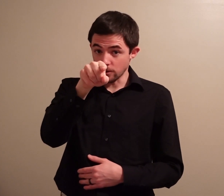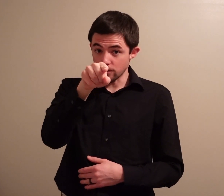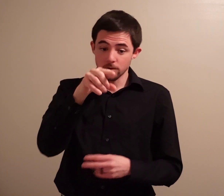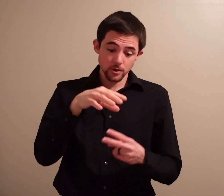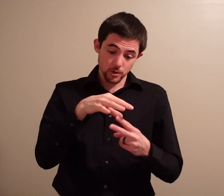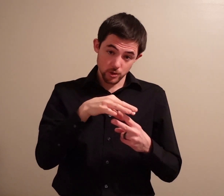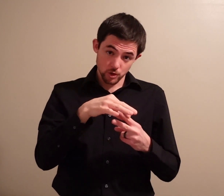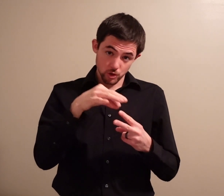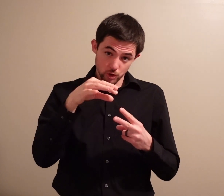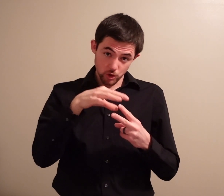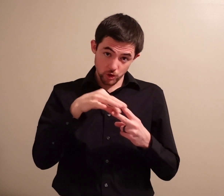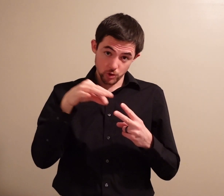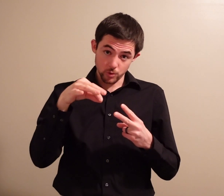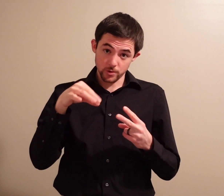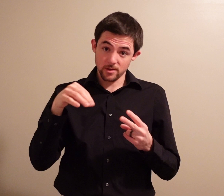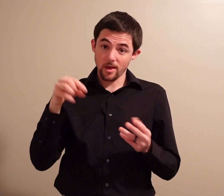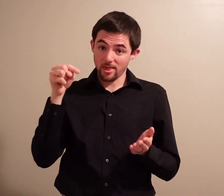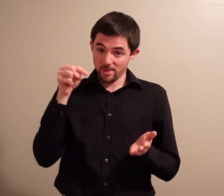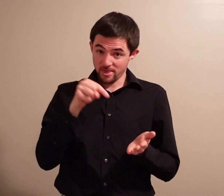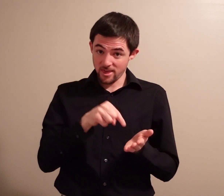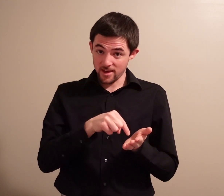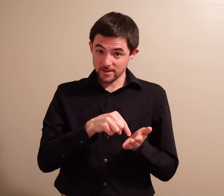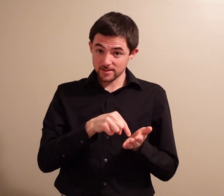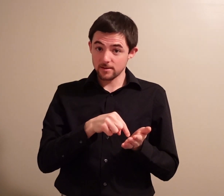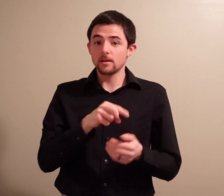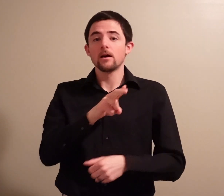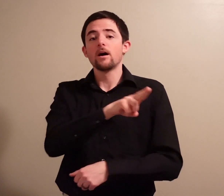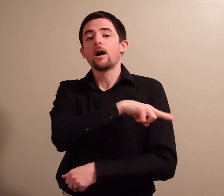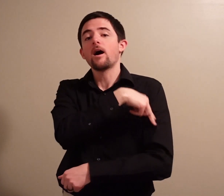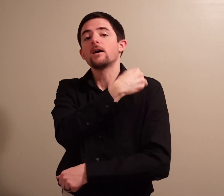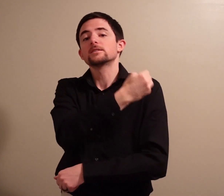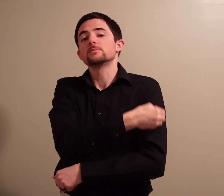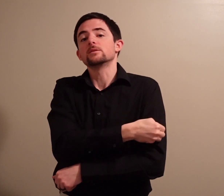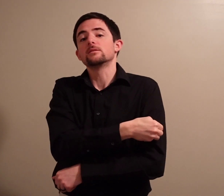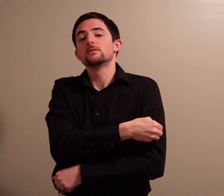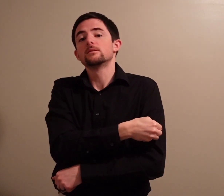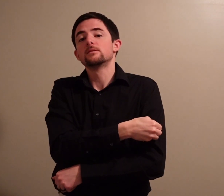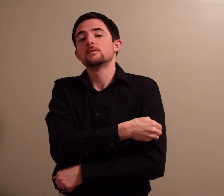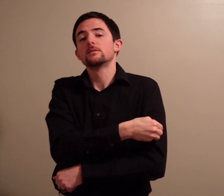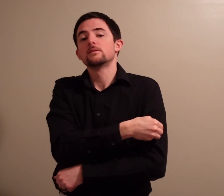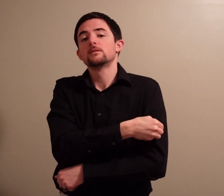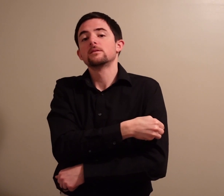you choose this hospital?